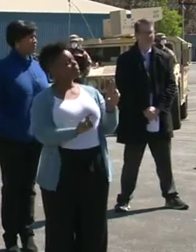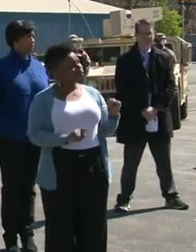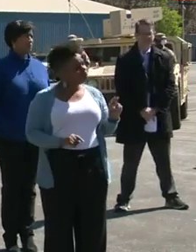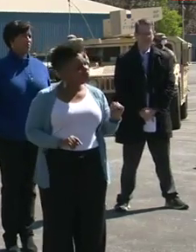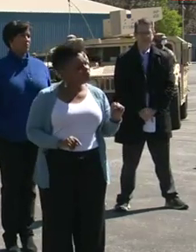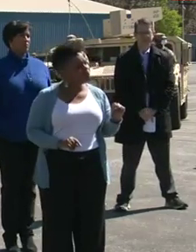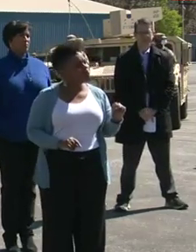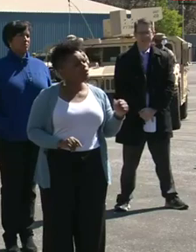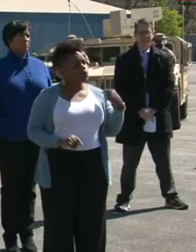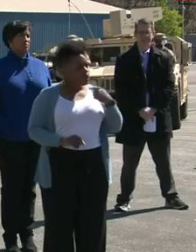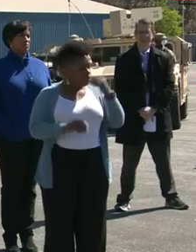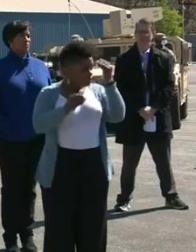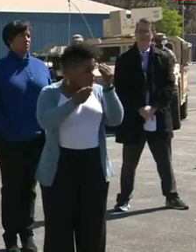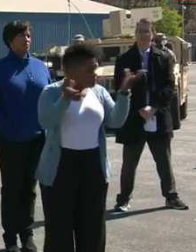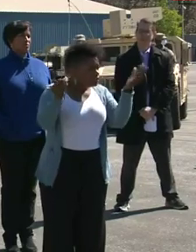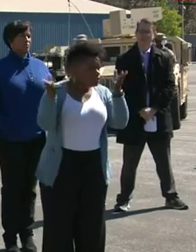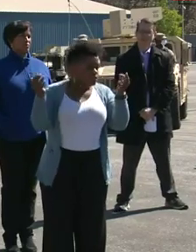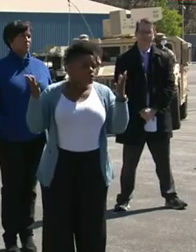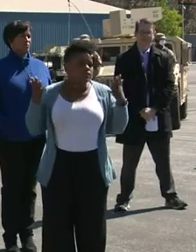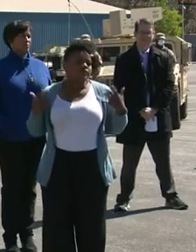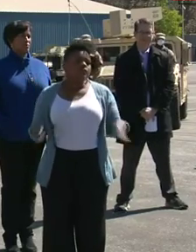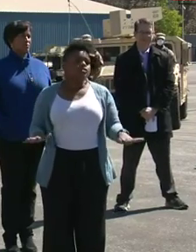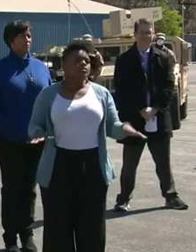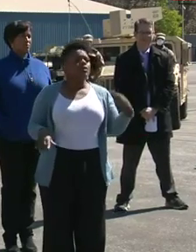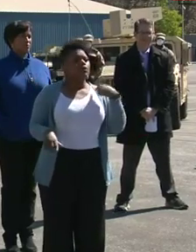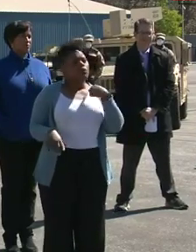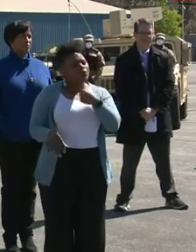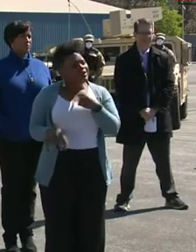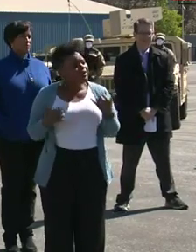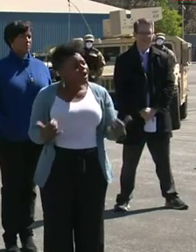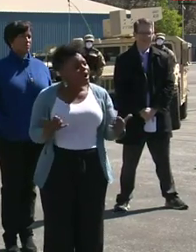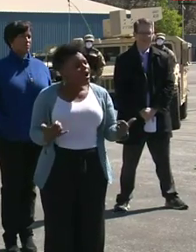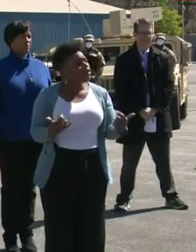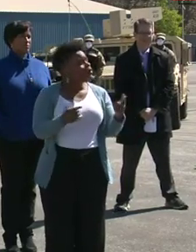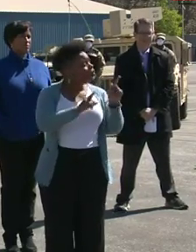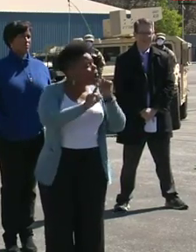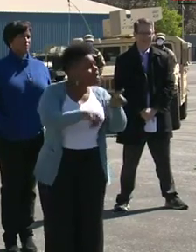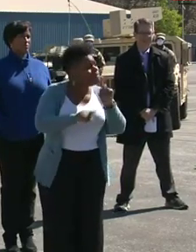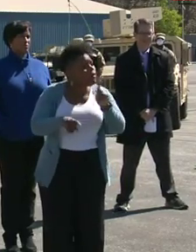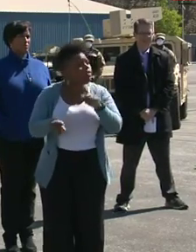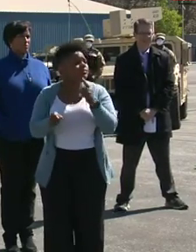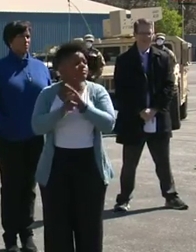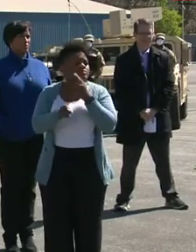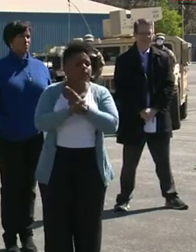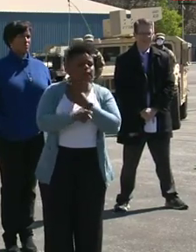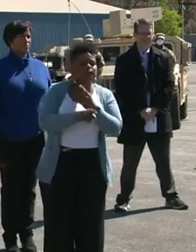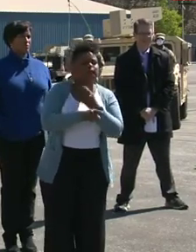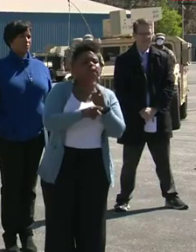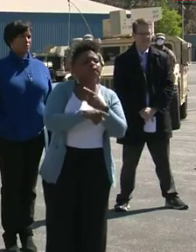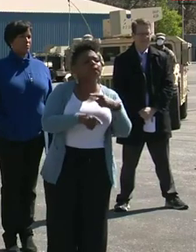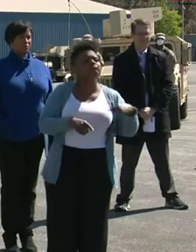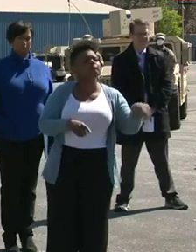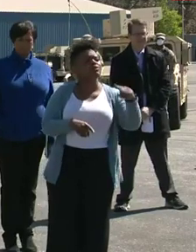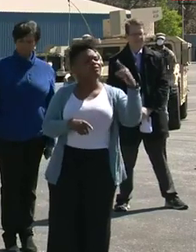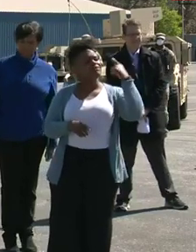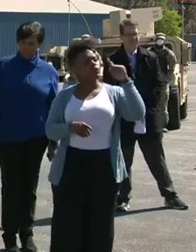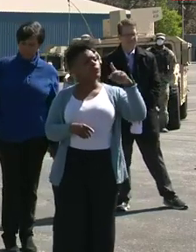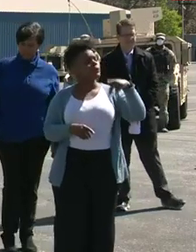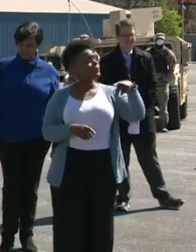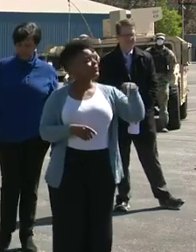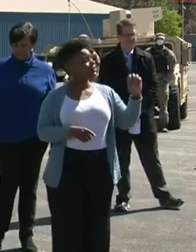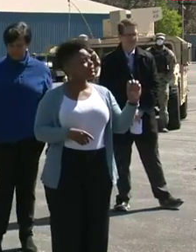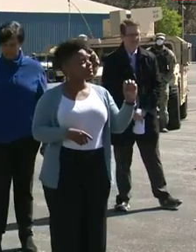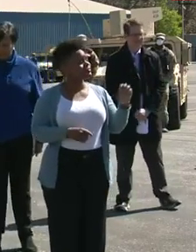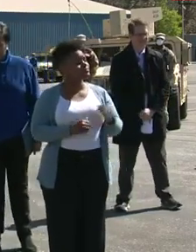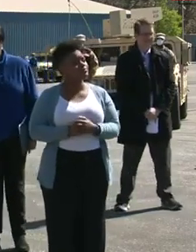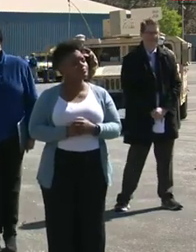known. We are reporting on a regular and routine basis the burn rate for personal protective equipment and medical